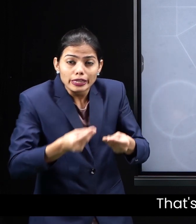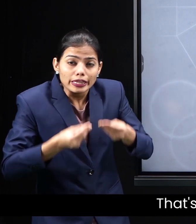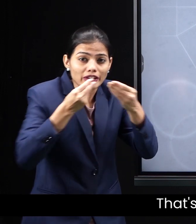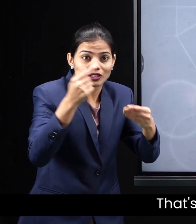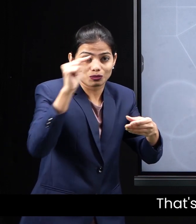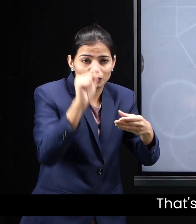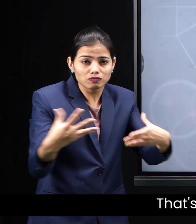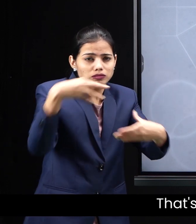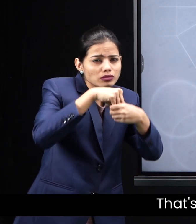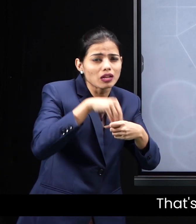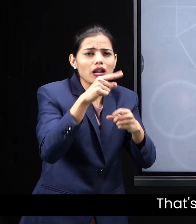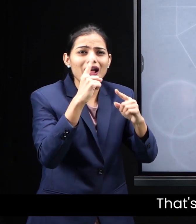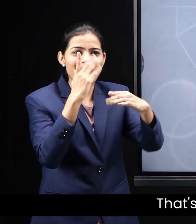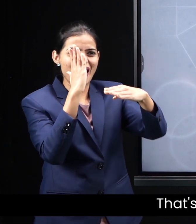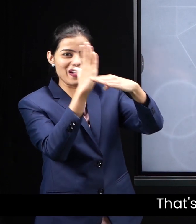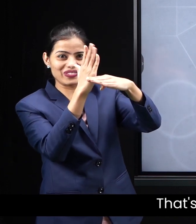an interesting operation too.